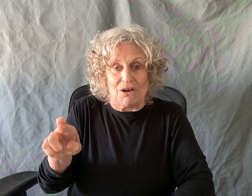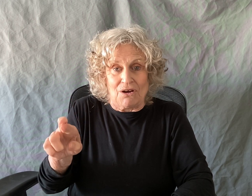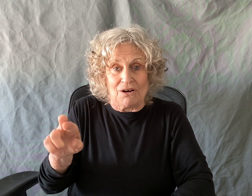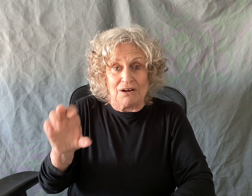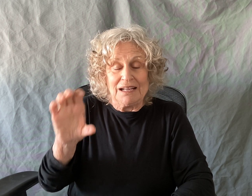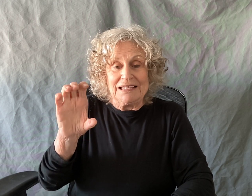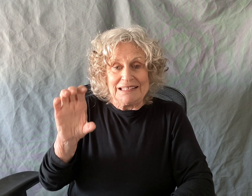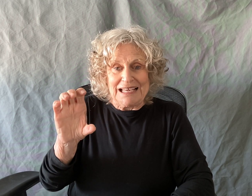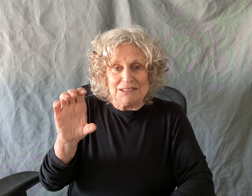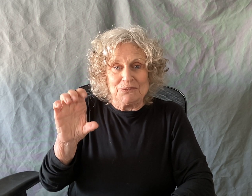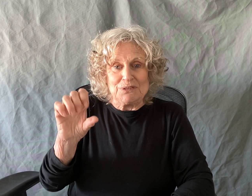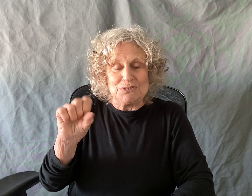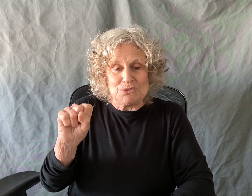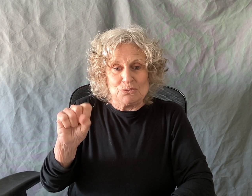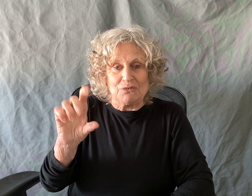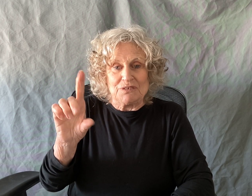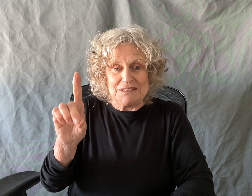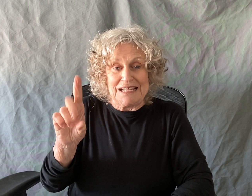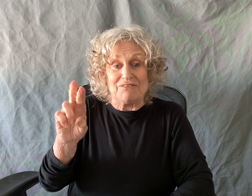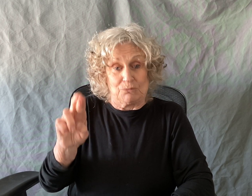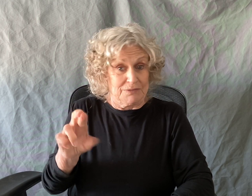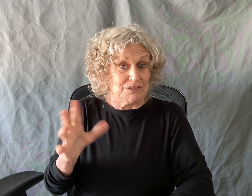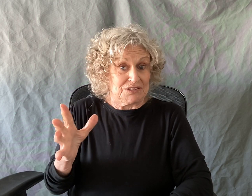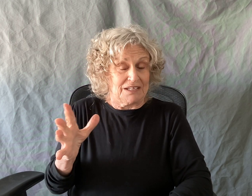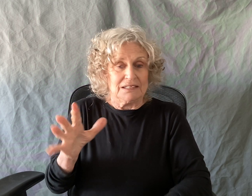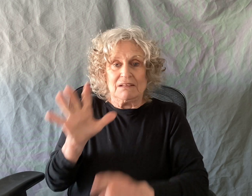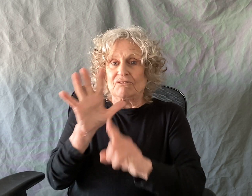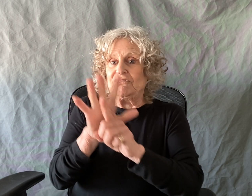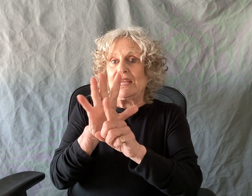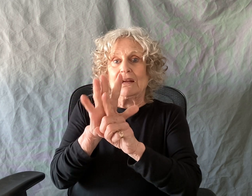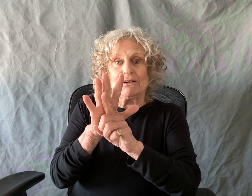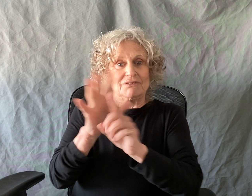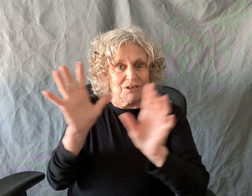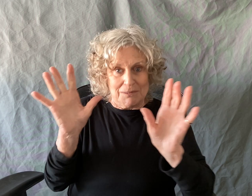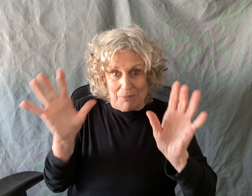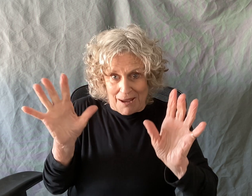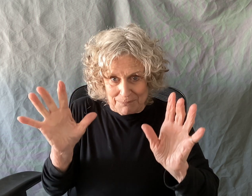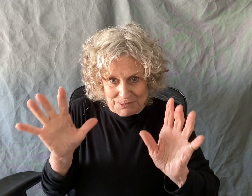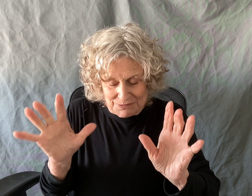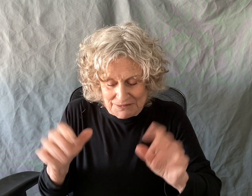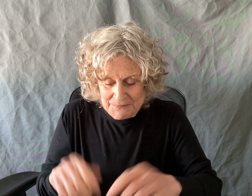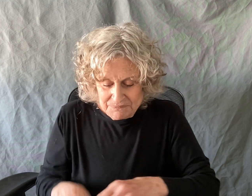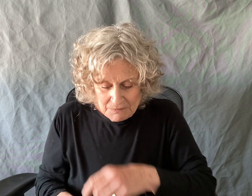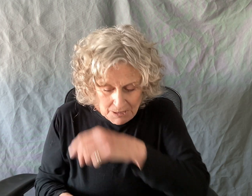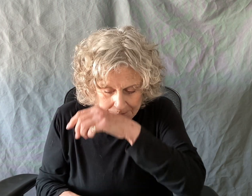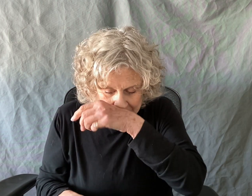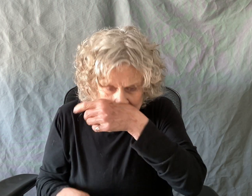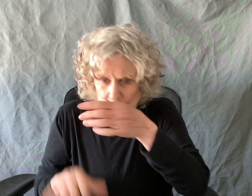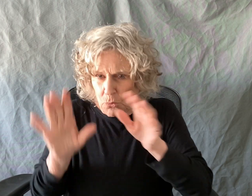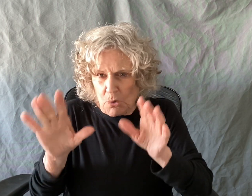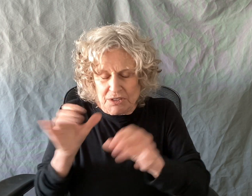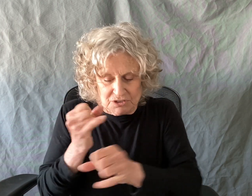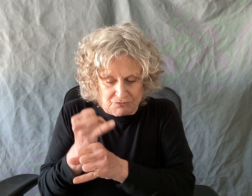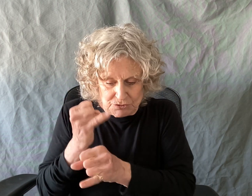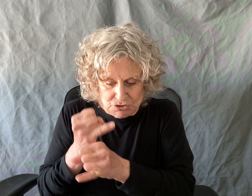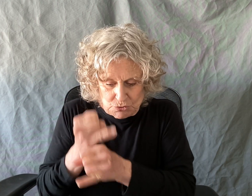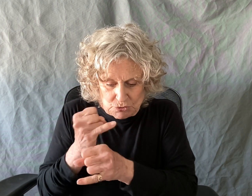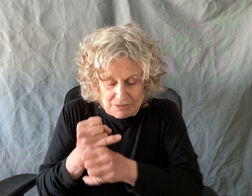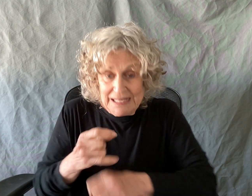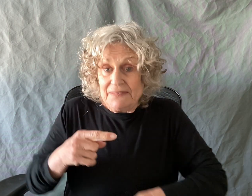CSDR, California School for the Deaf, Riverside. Very, very popular school, wonderful school. There